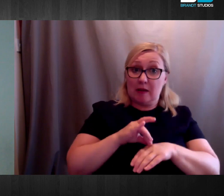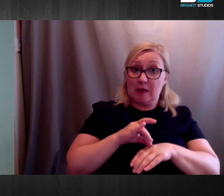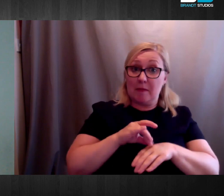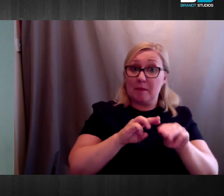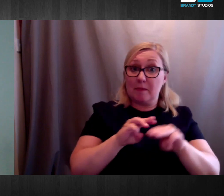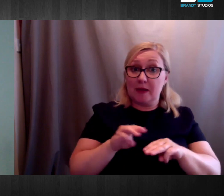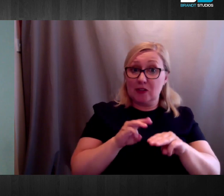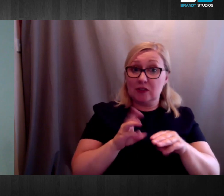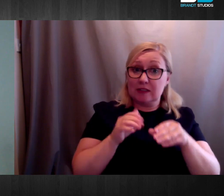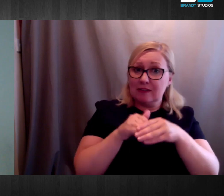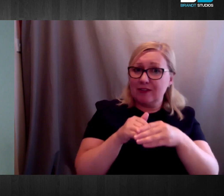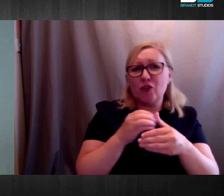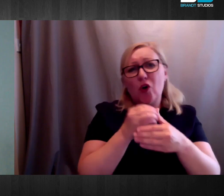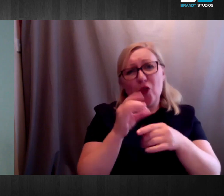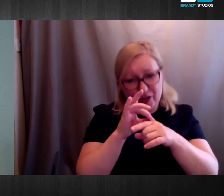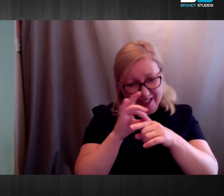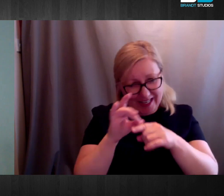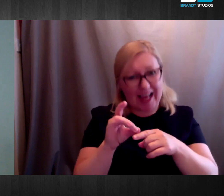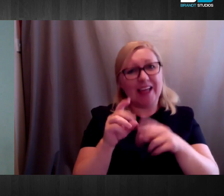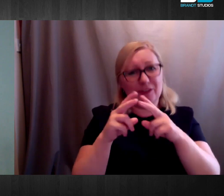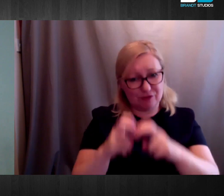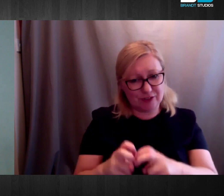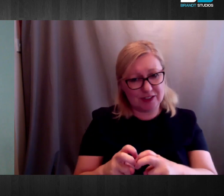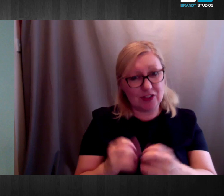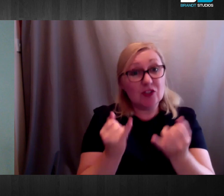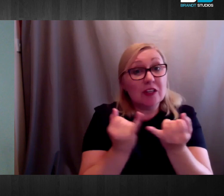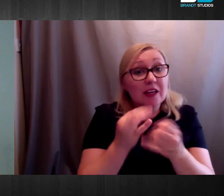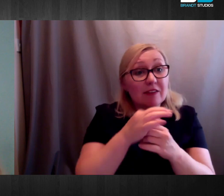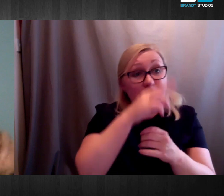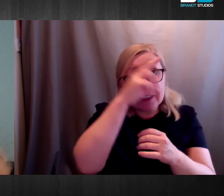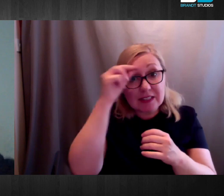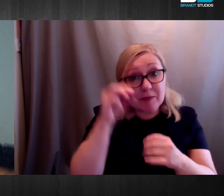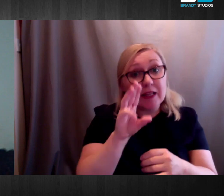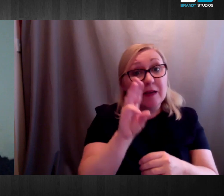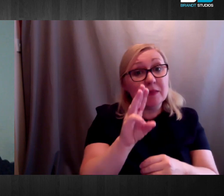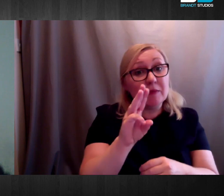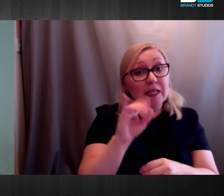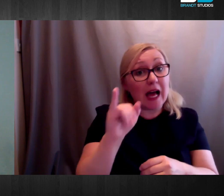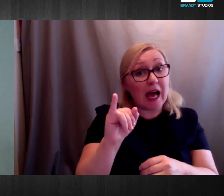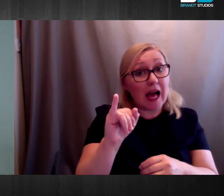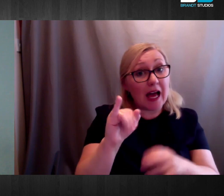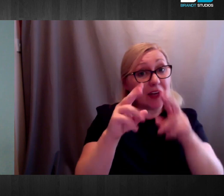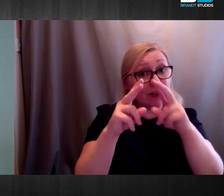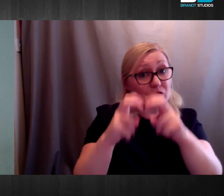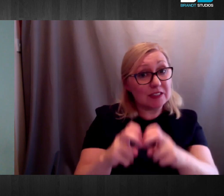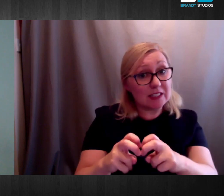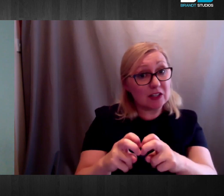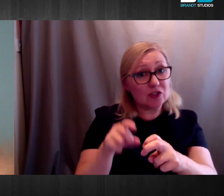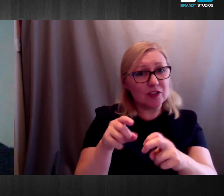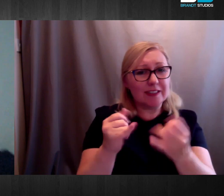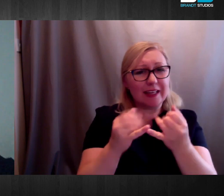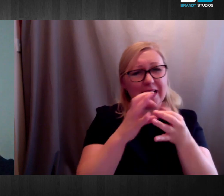Secondly, much of PPI in the UK is disease-led. So we have cancer community says